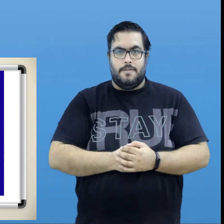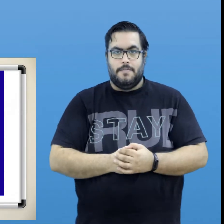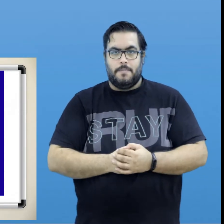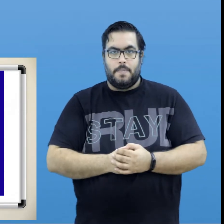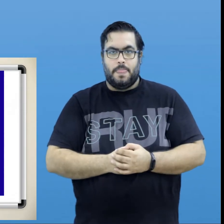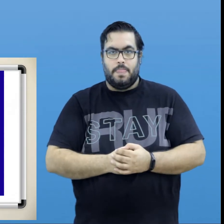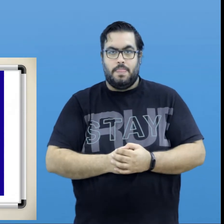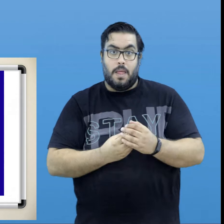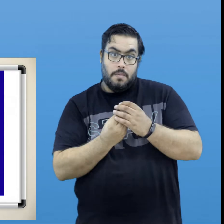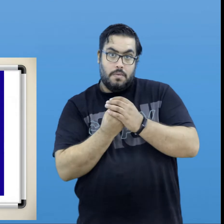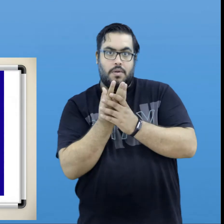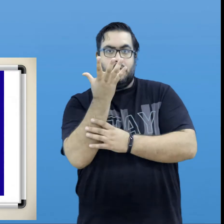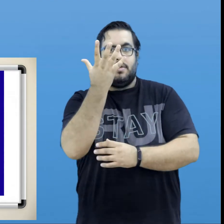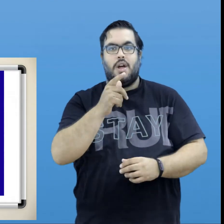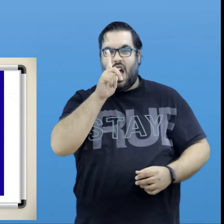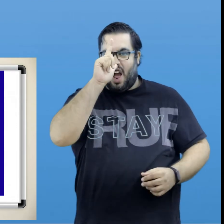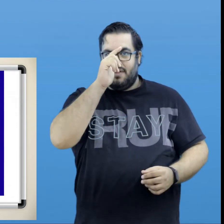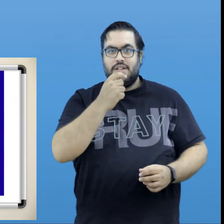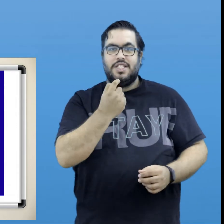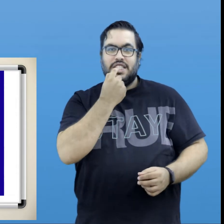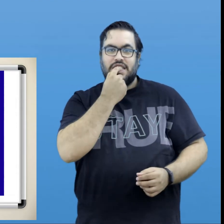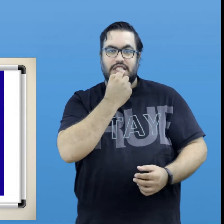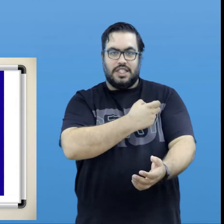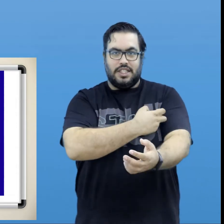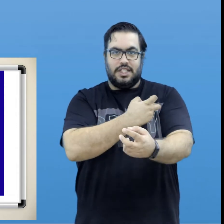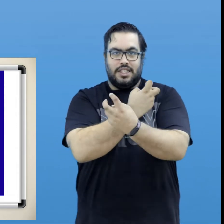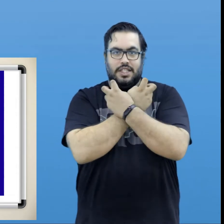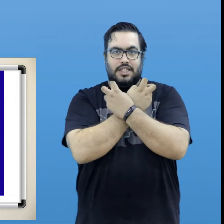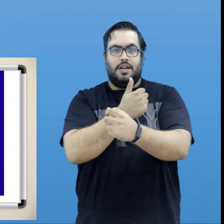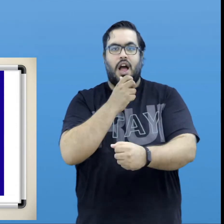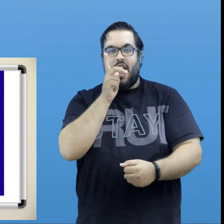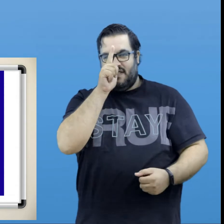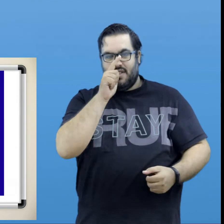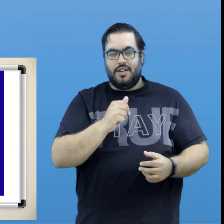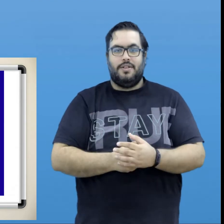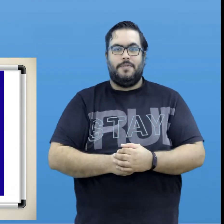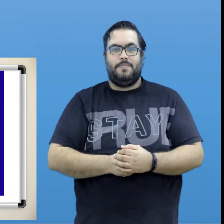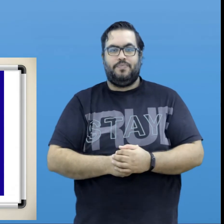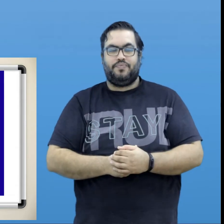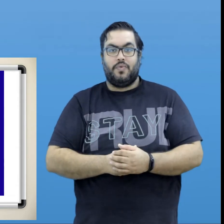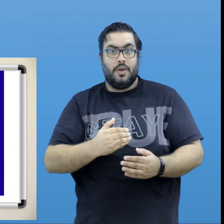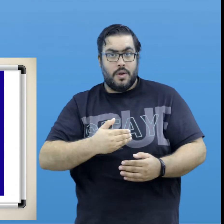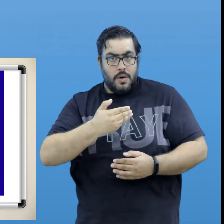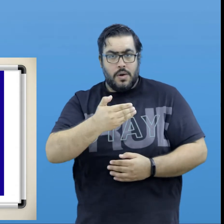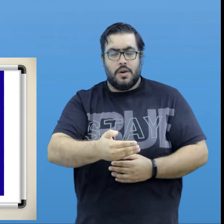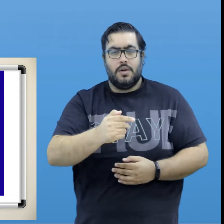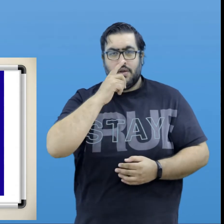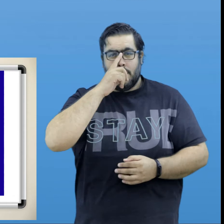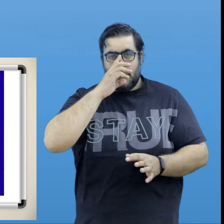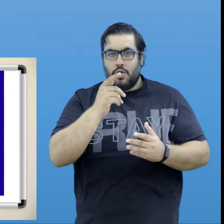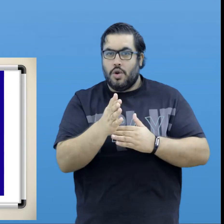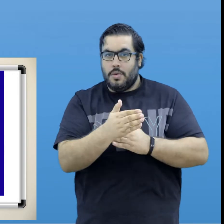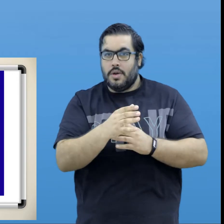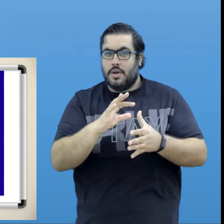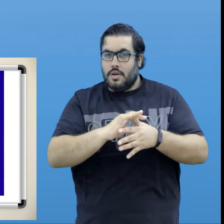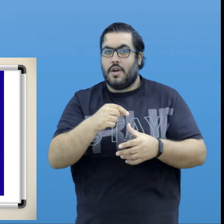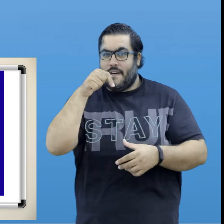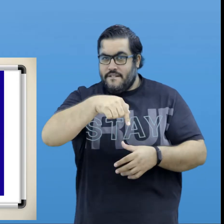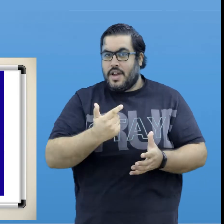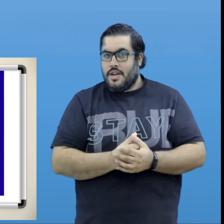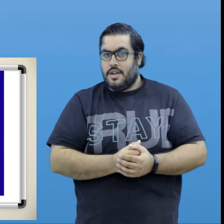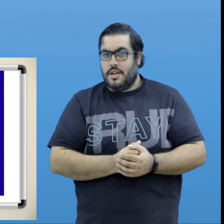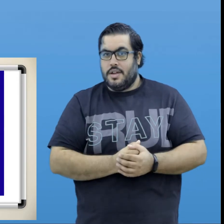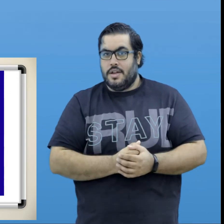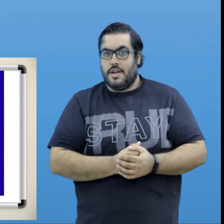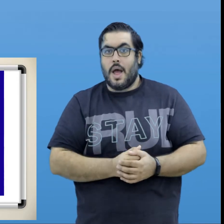to the growth of your body, of your bones. The next element we can find in meat and fish, which is very well